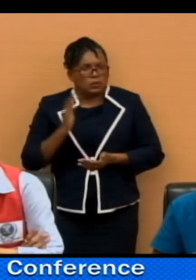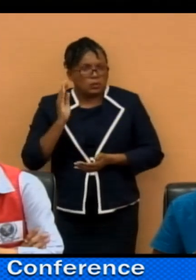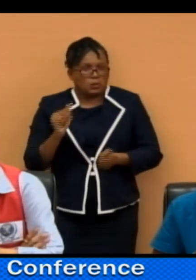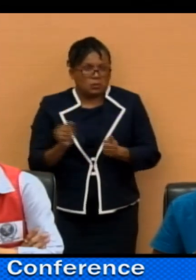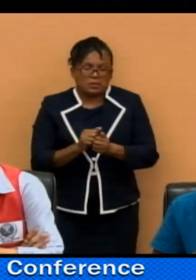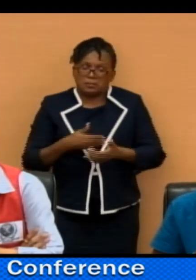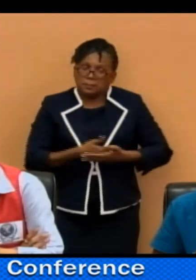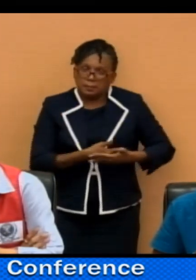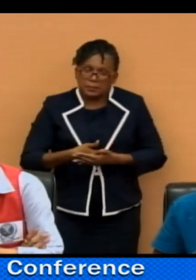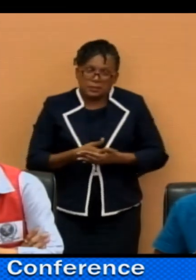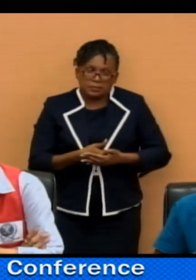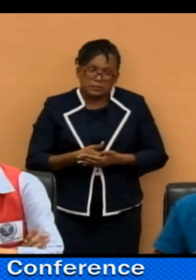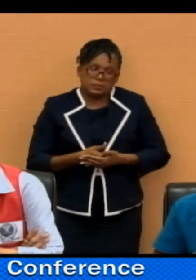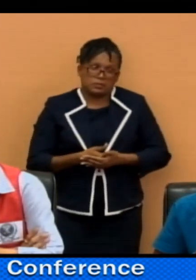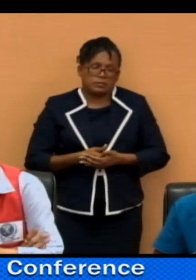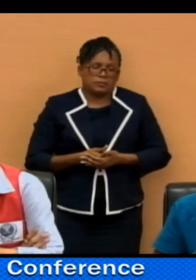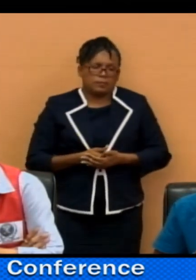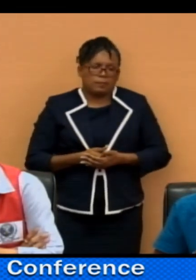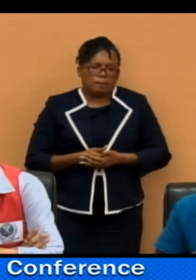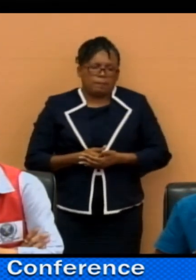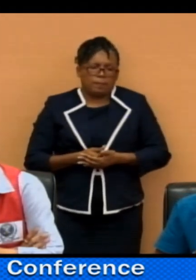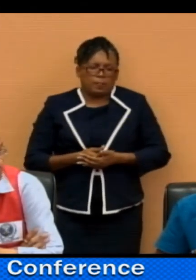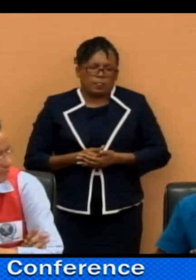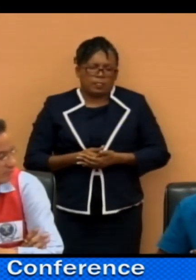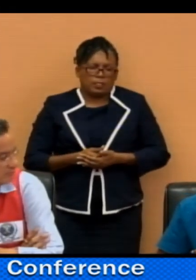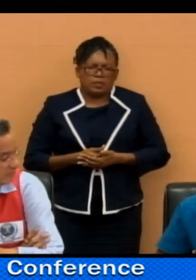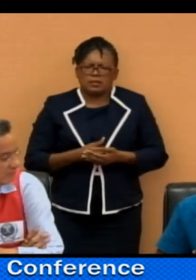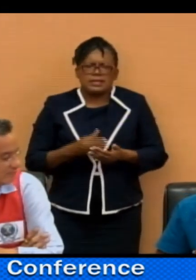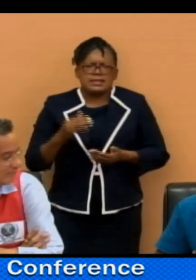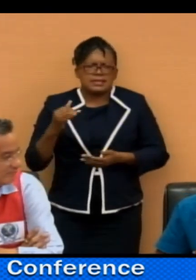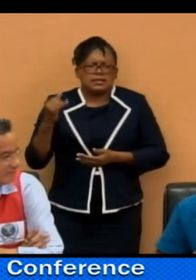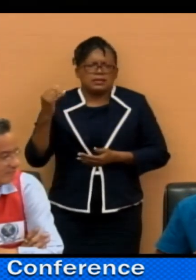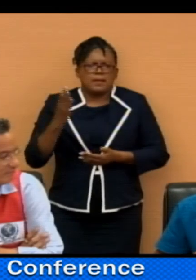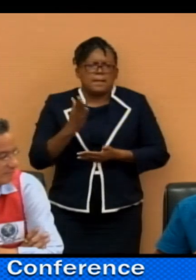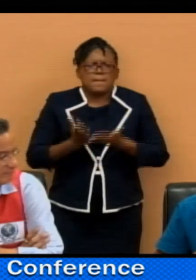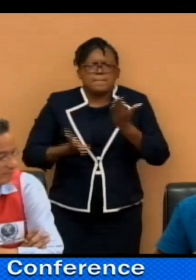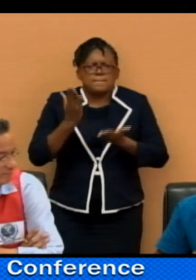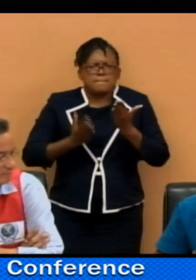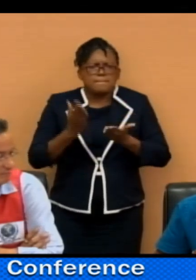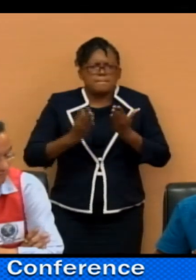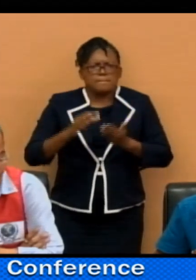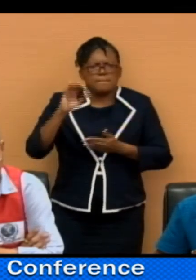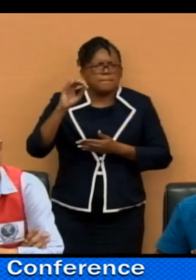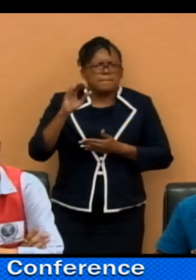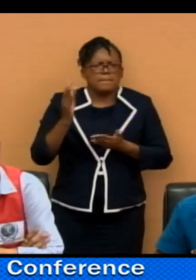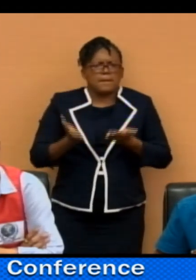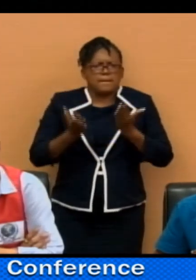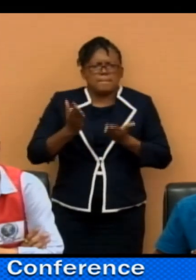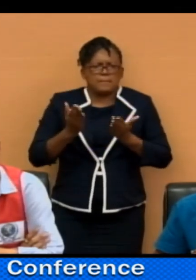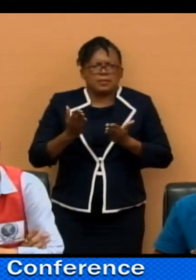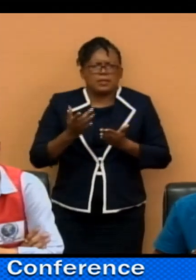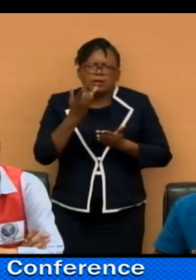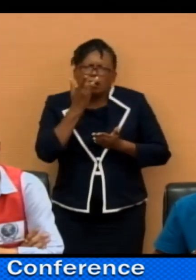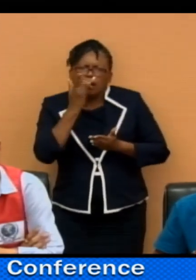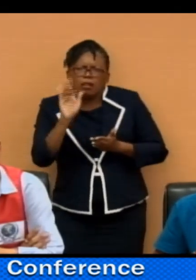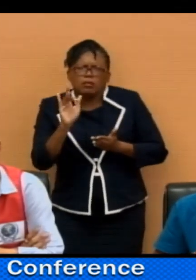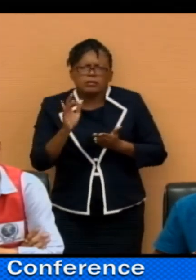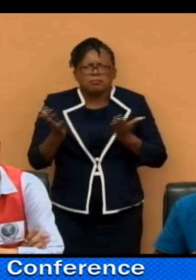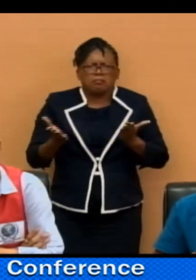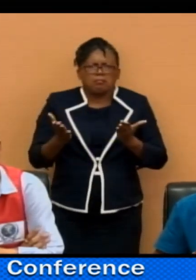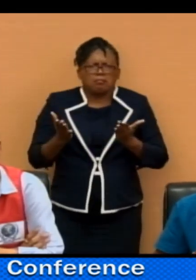epidemic, there are some miracles, if you want to call it that way, or unanswered questions. So far,